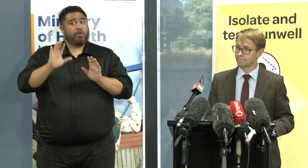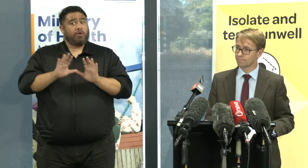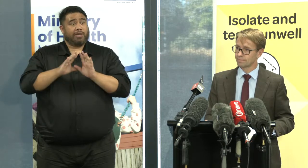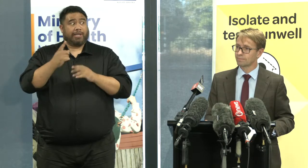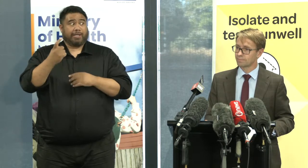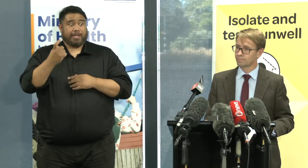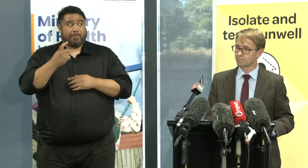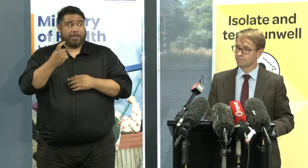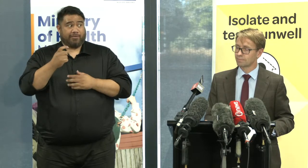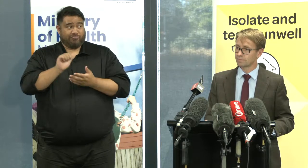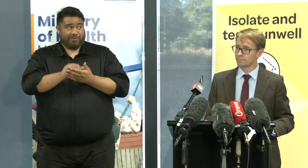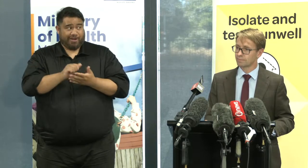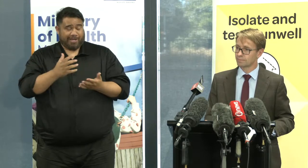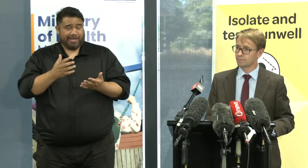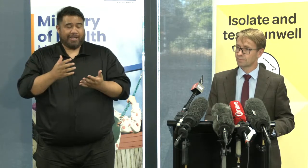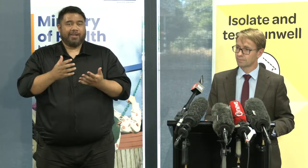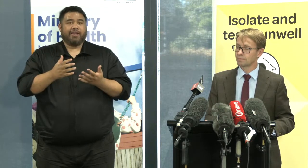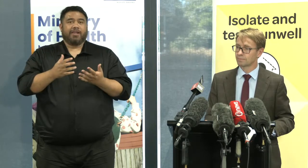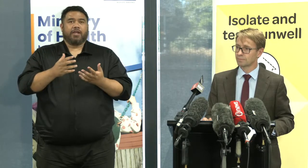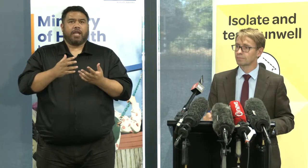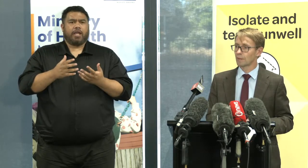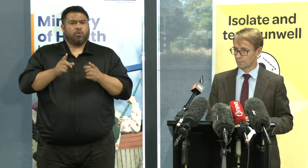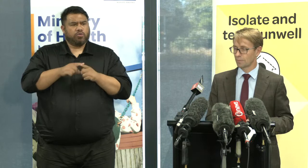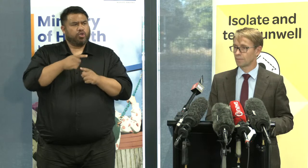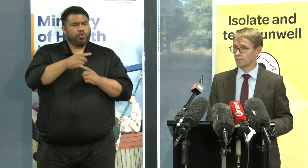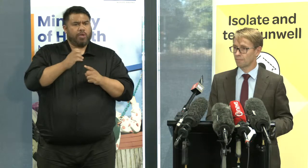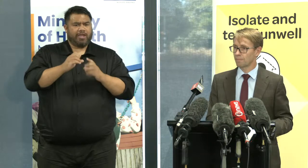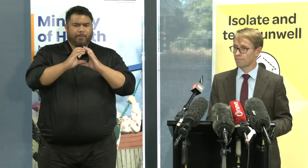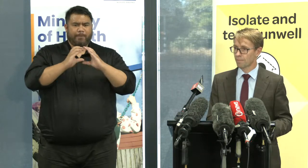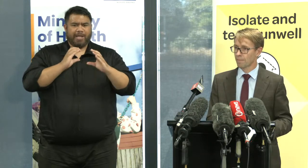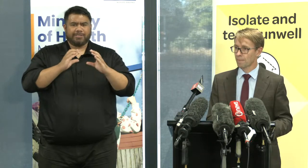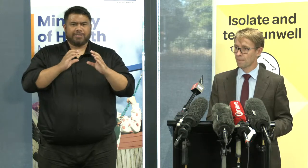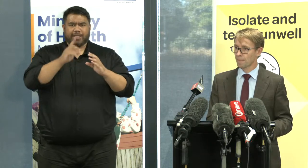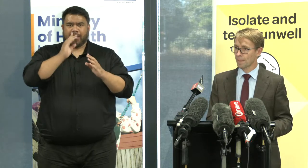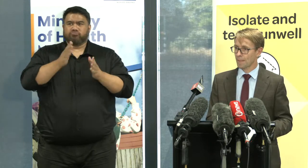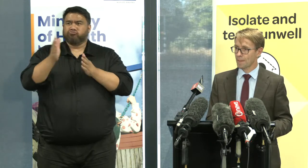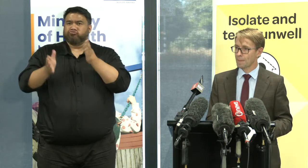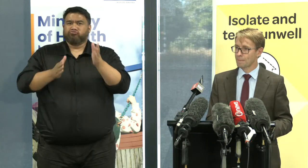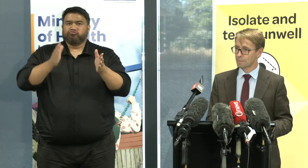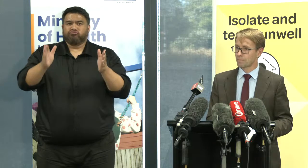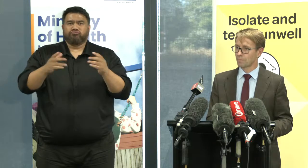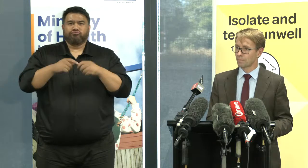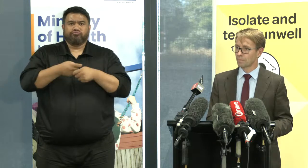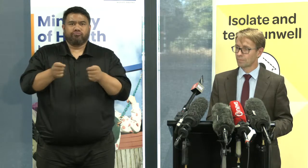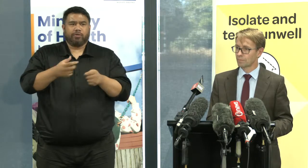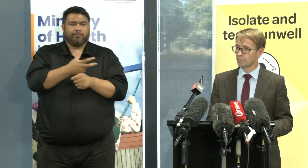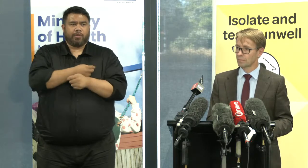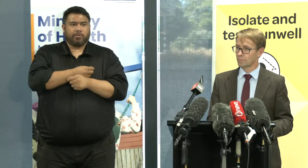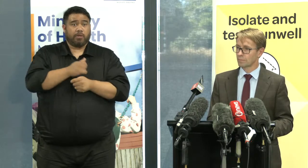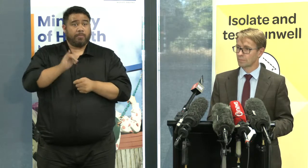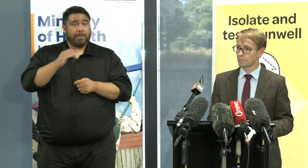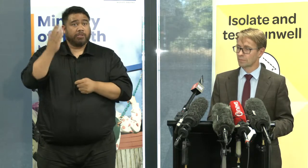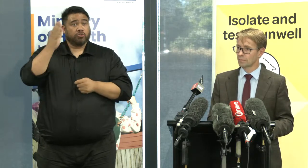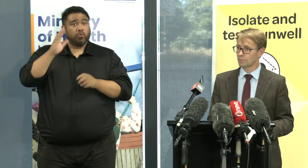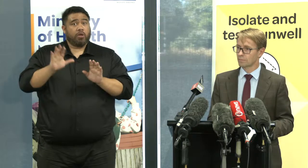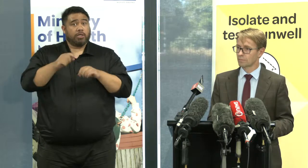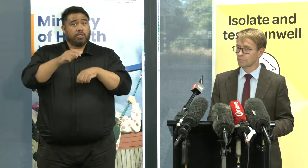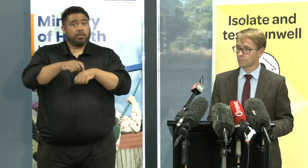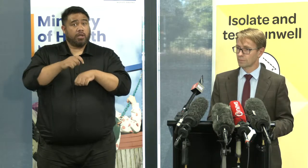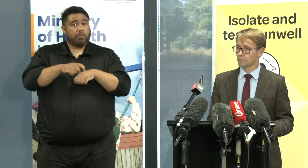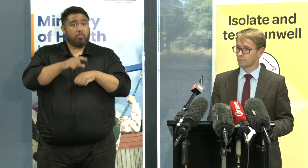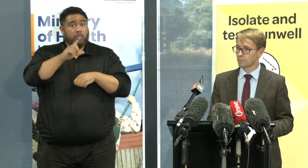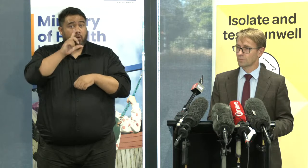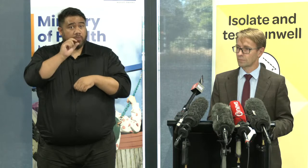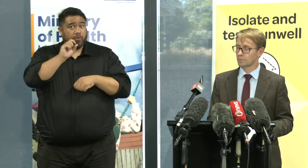We know that there's now more mobile vaccination clinics available and on the road. I mean, could we see in the school holidays, for example, in